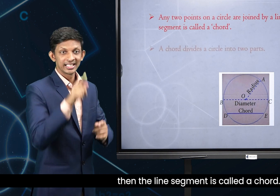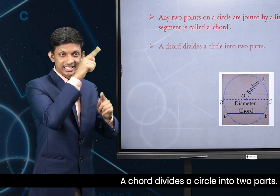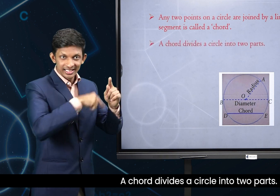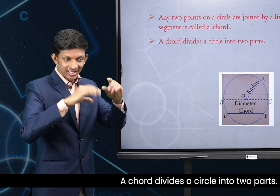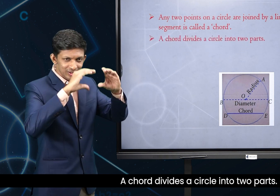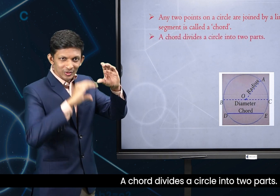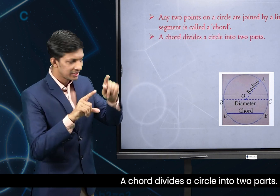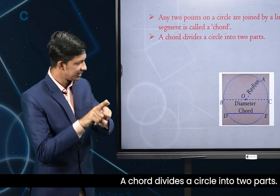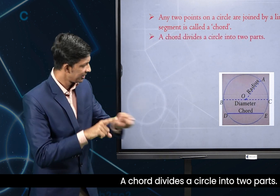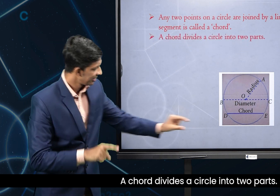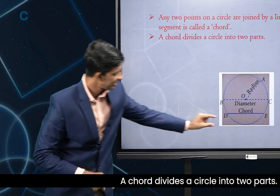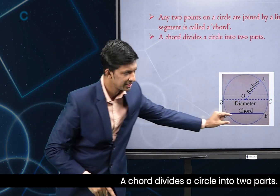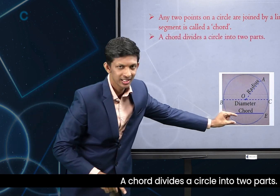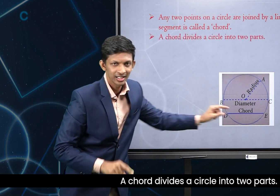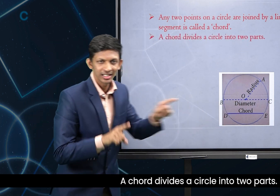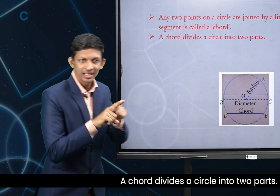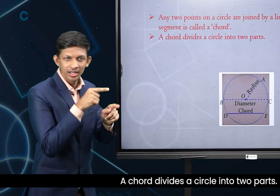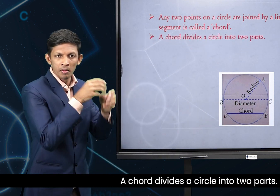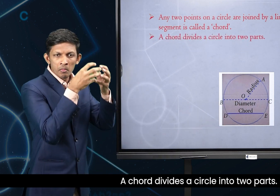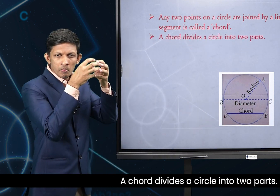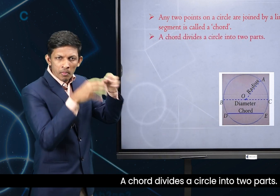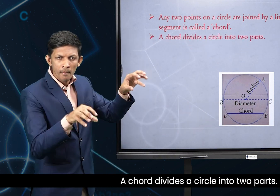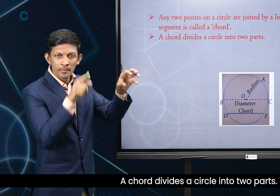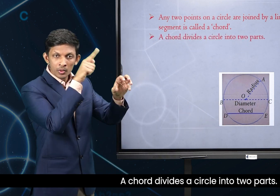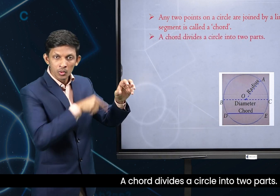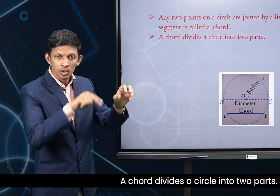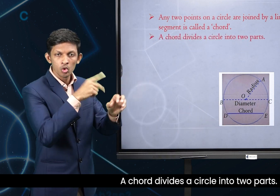A chord divides a circle into two parts.